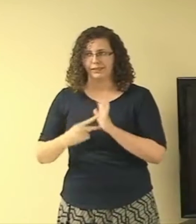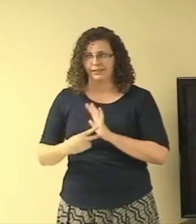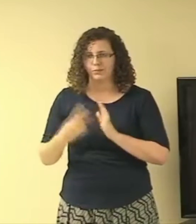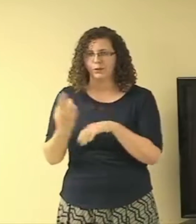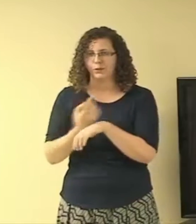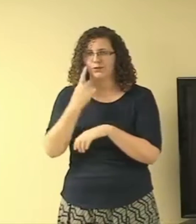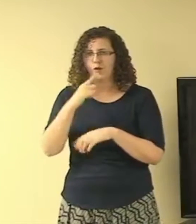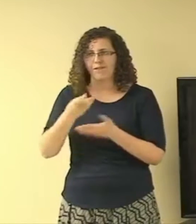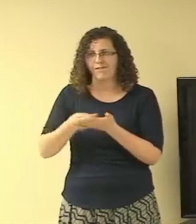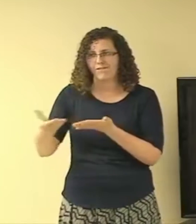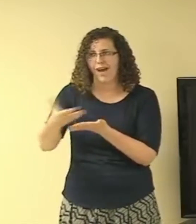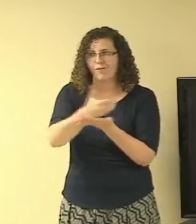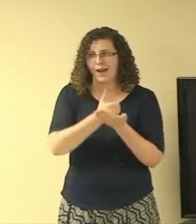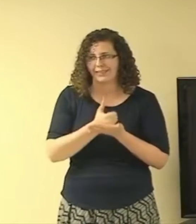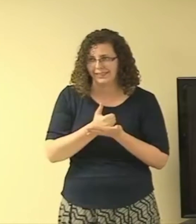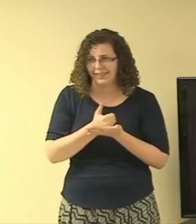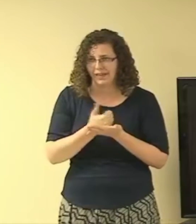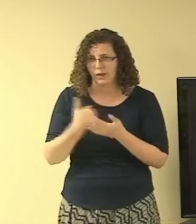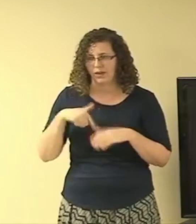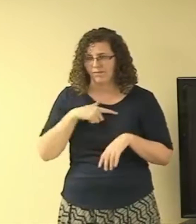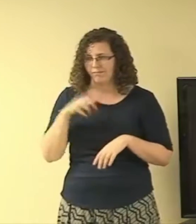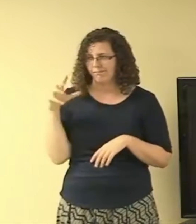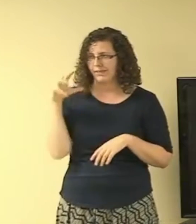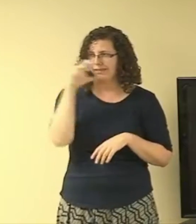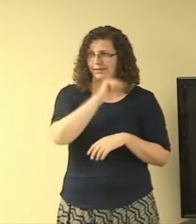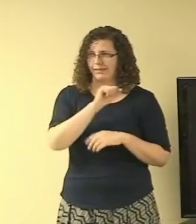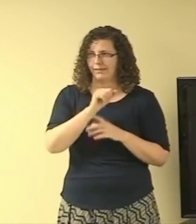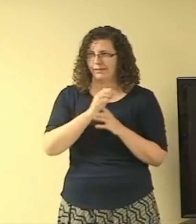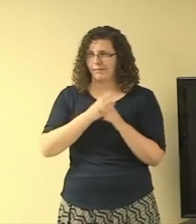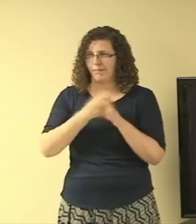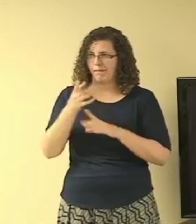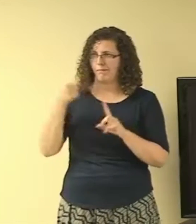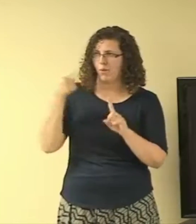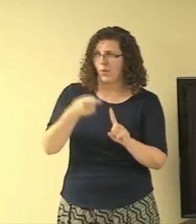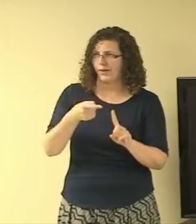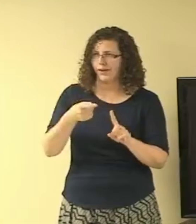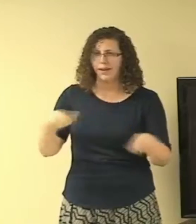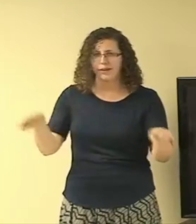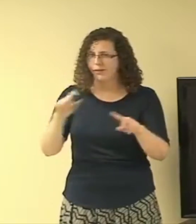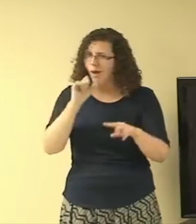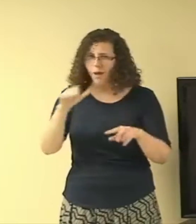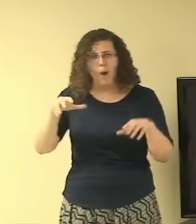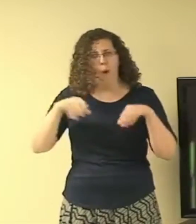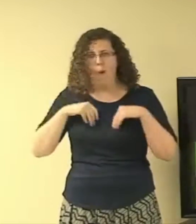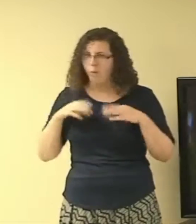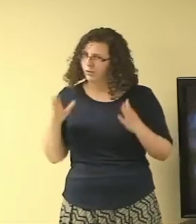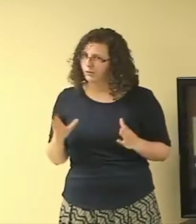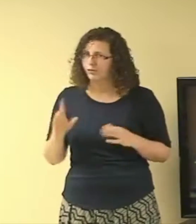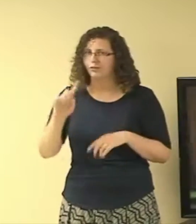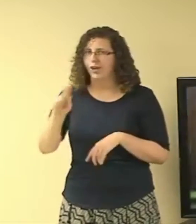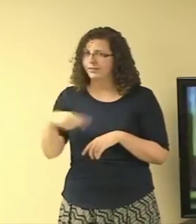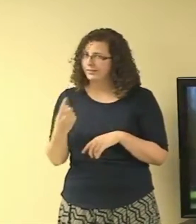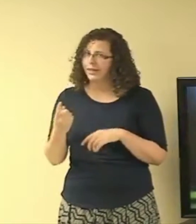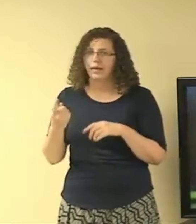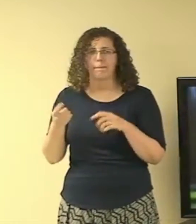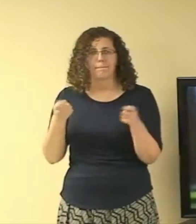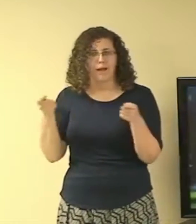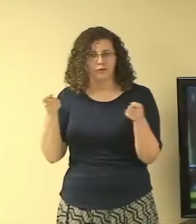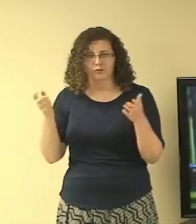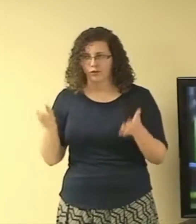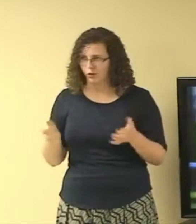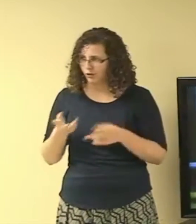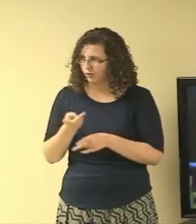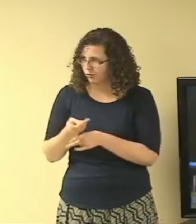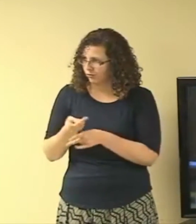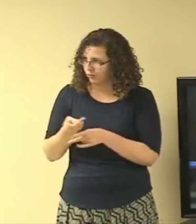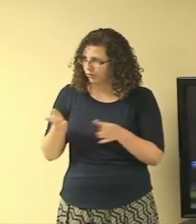Because we forgot the real core essence of, you're not an owner. You're just a manager. That's all you